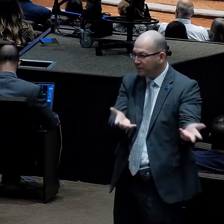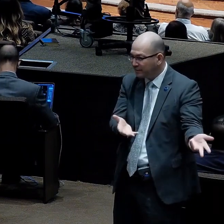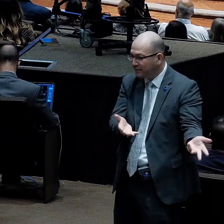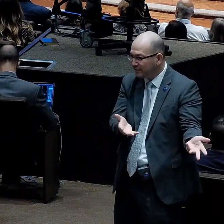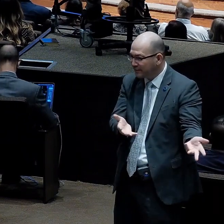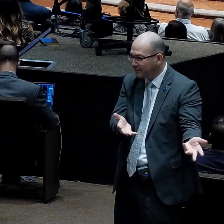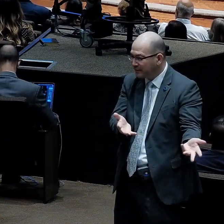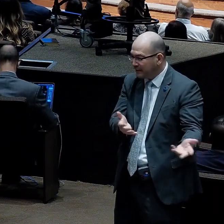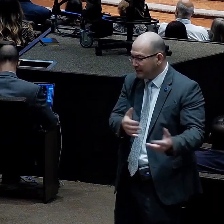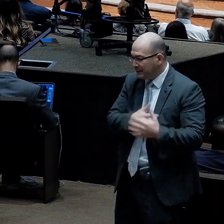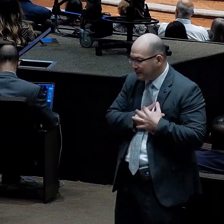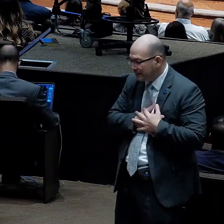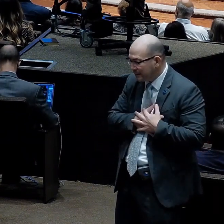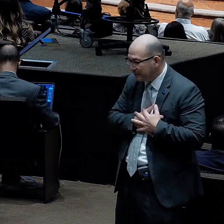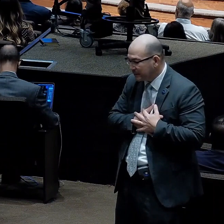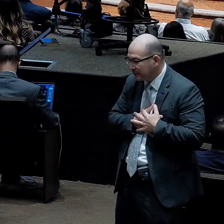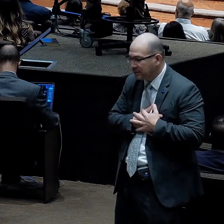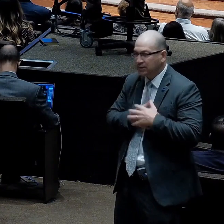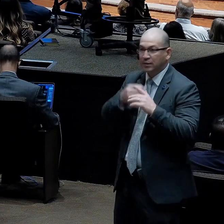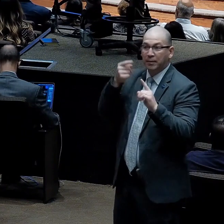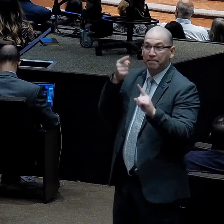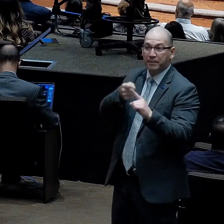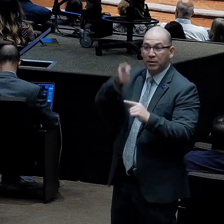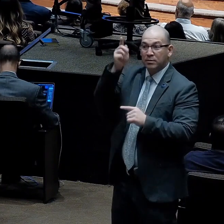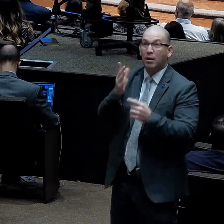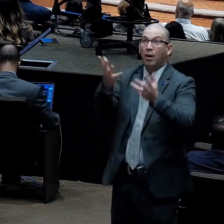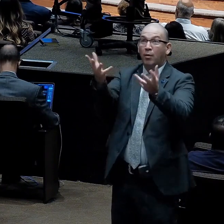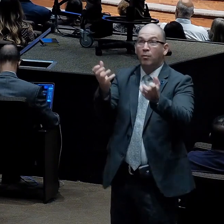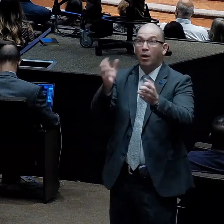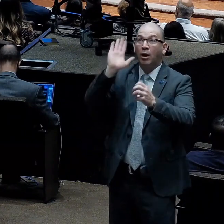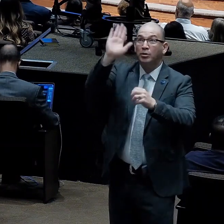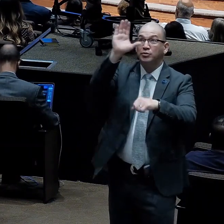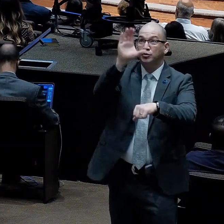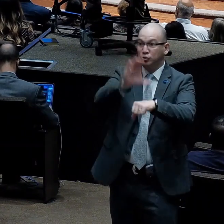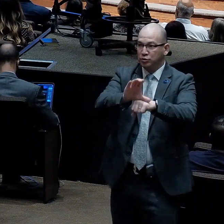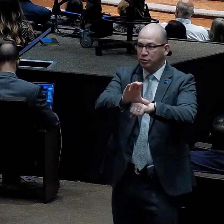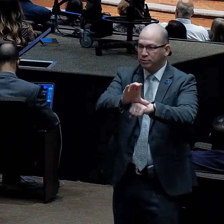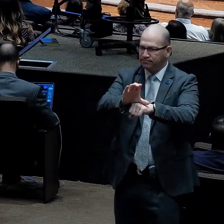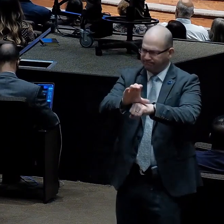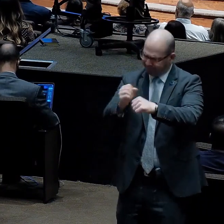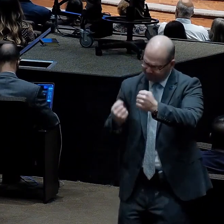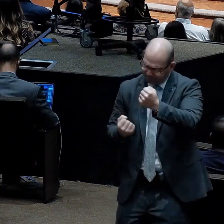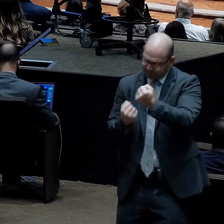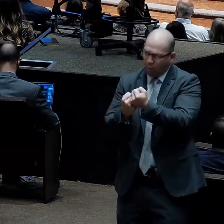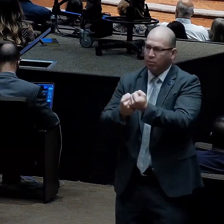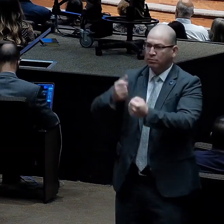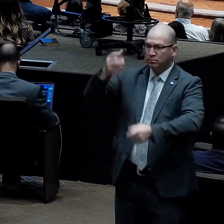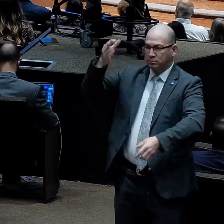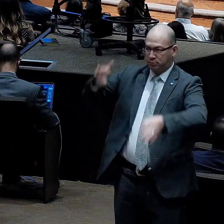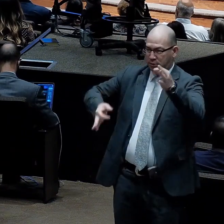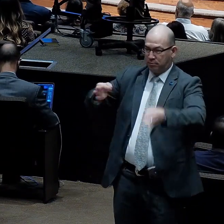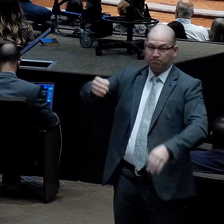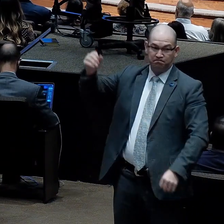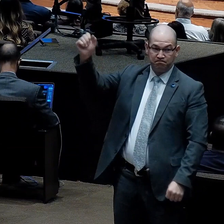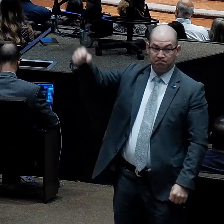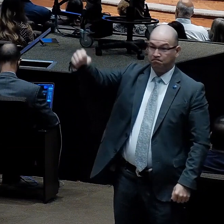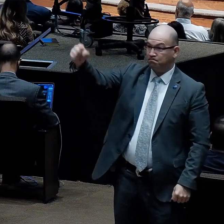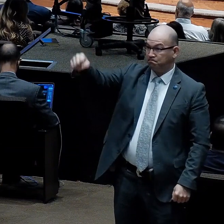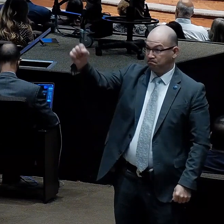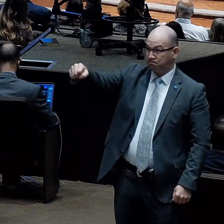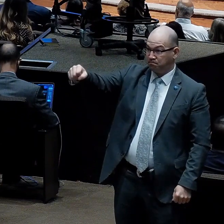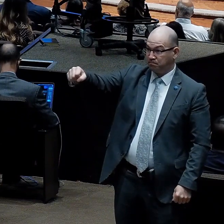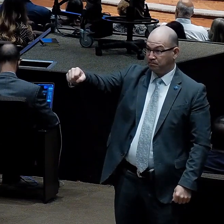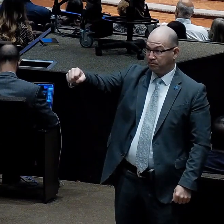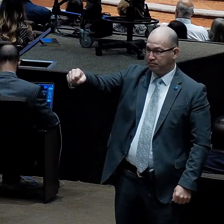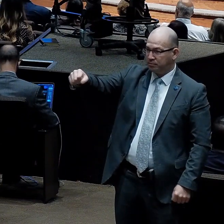You see, God wants his church to stand for justice and to strive for